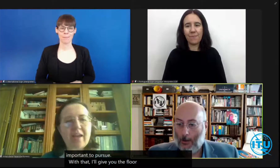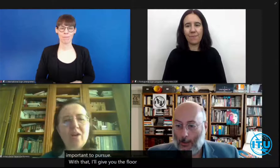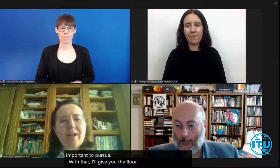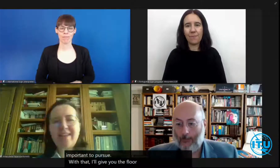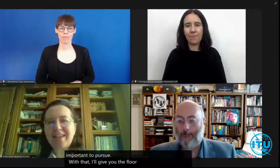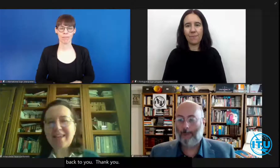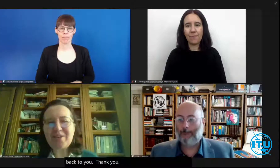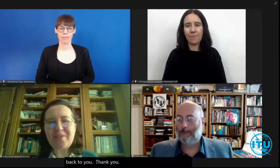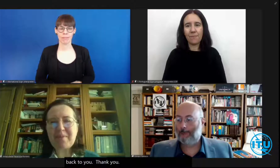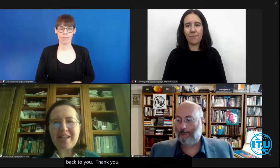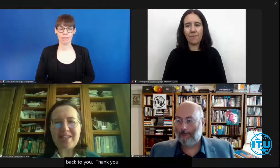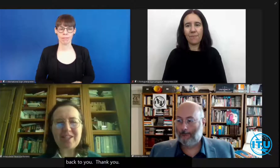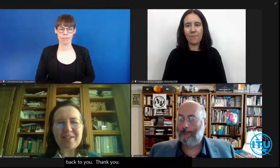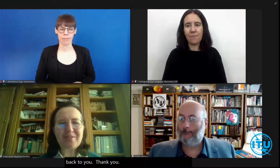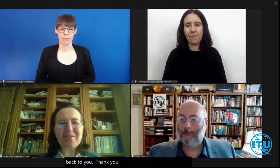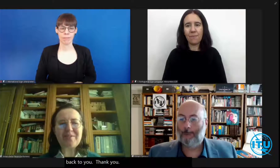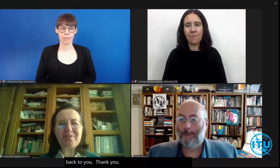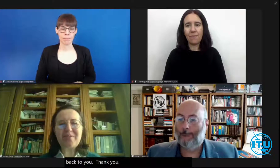Okay.